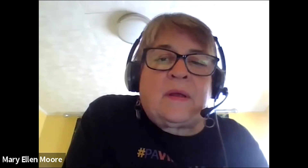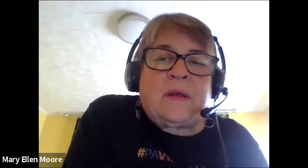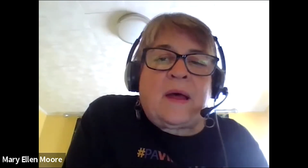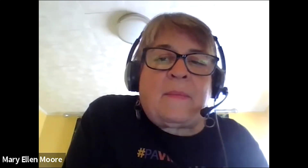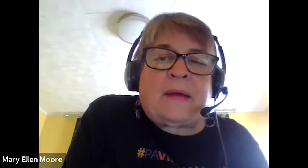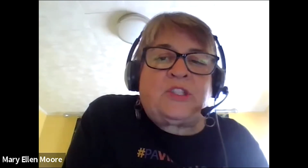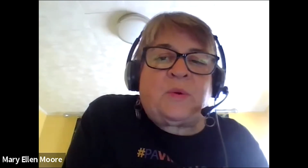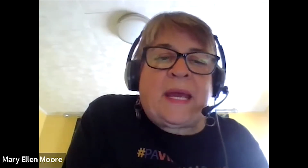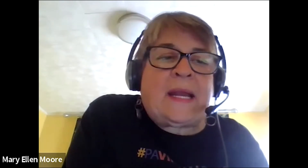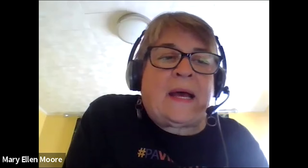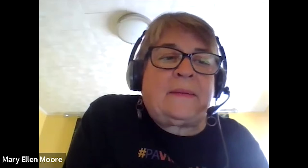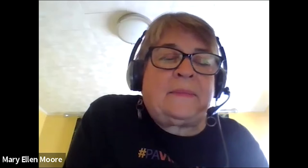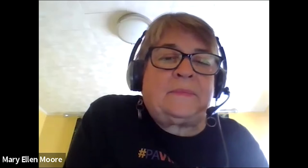How about Joanna?